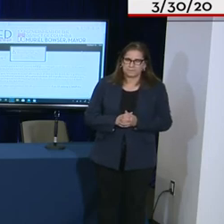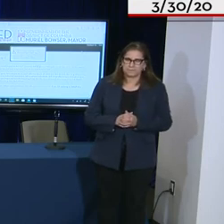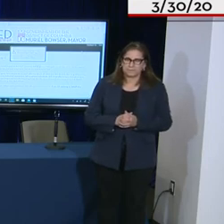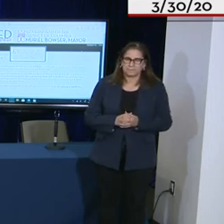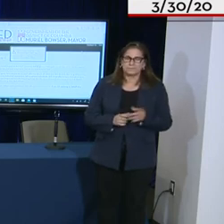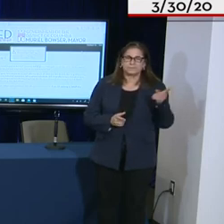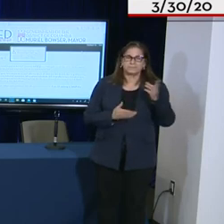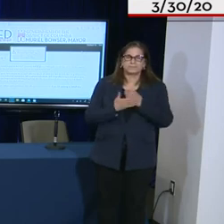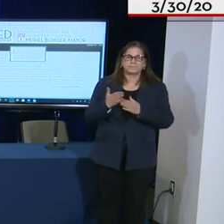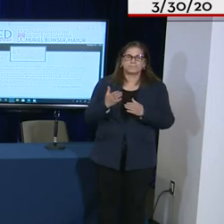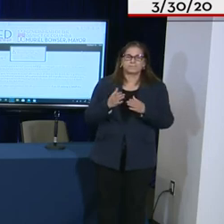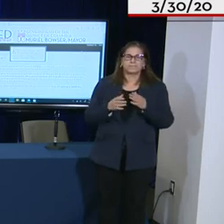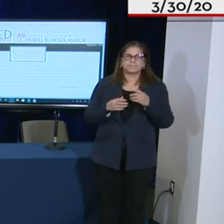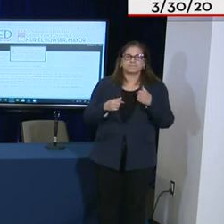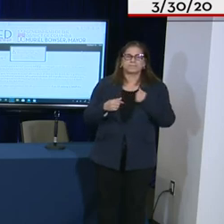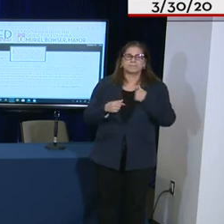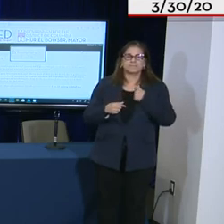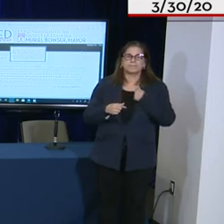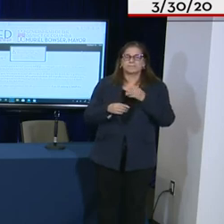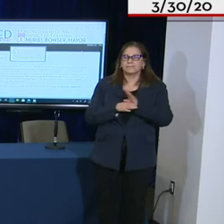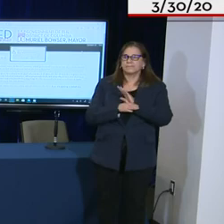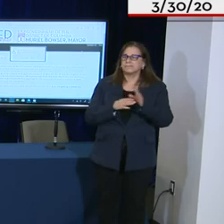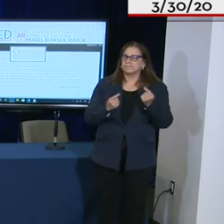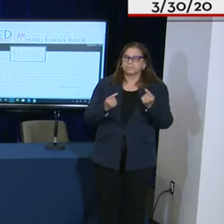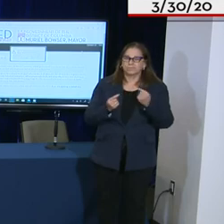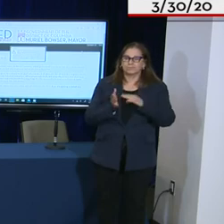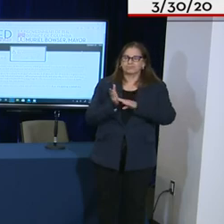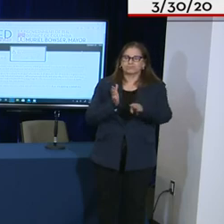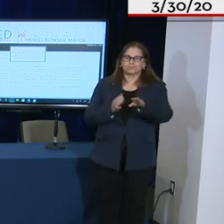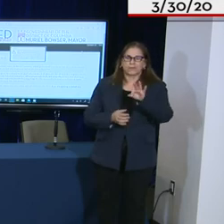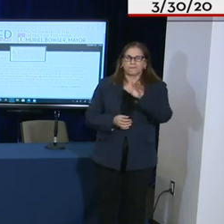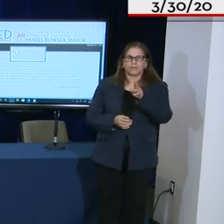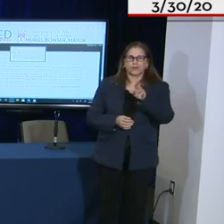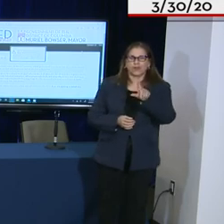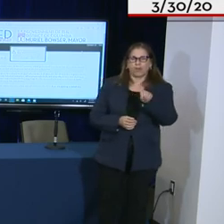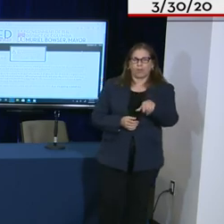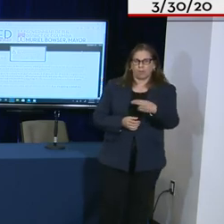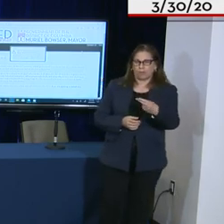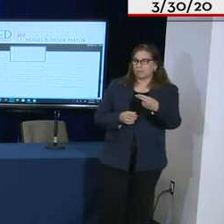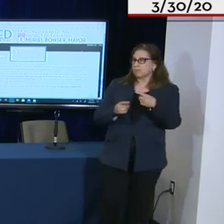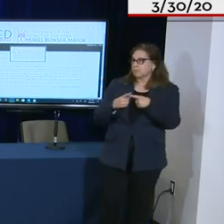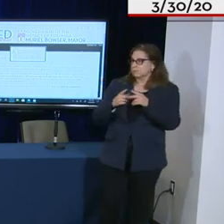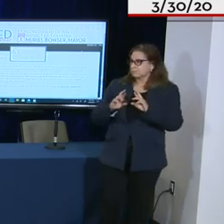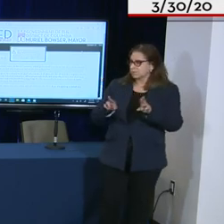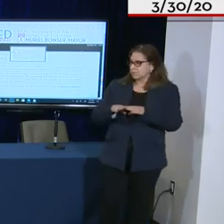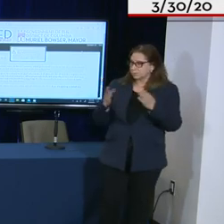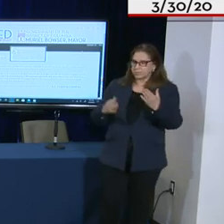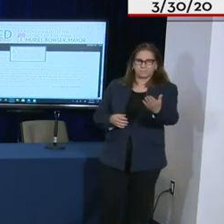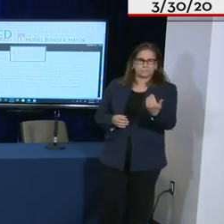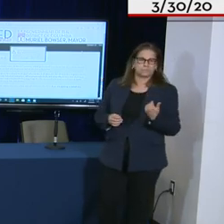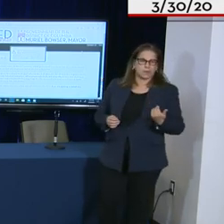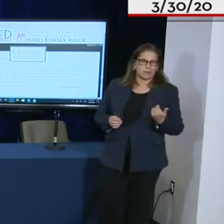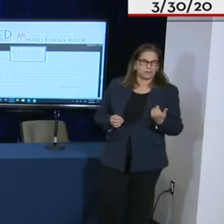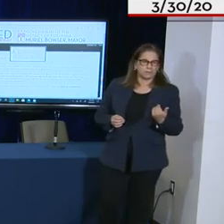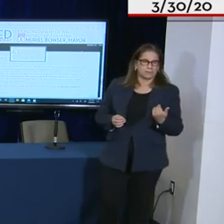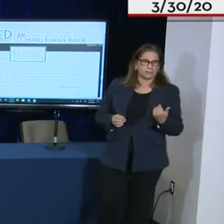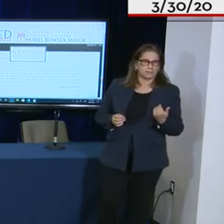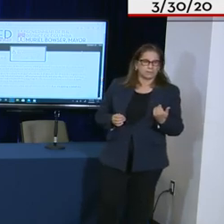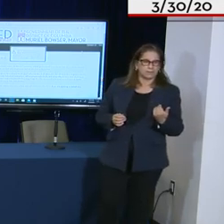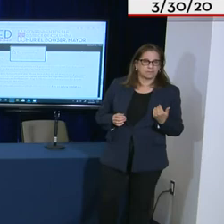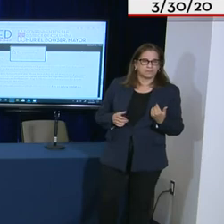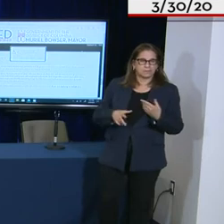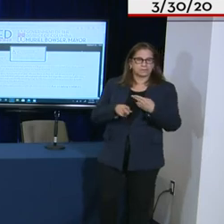furloughing their staff, which is they have basically laid them